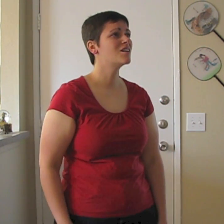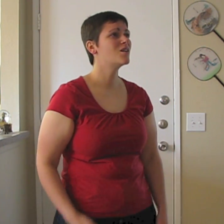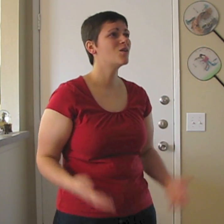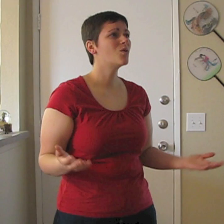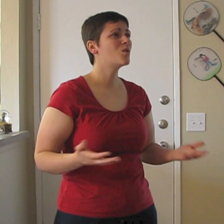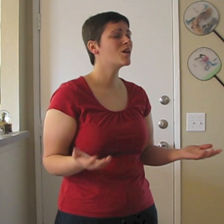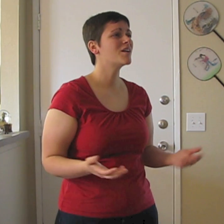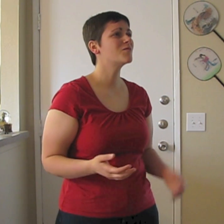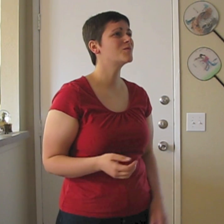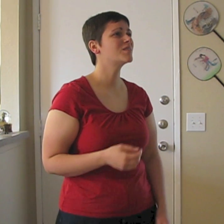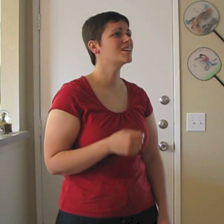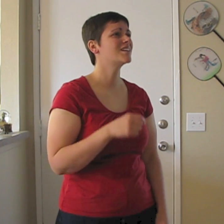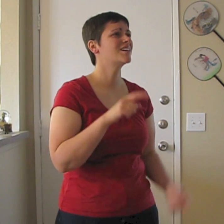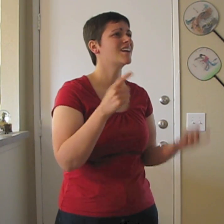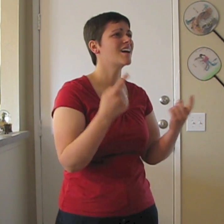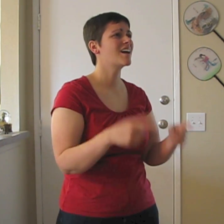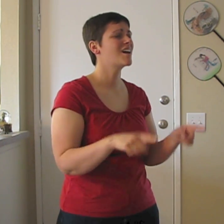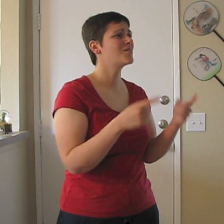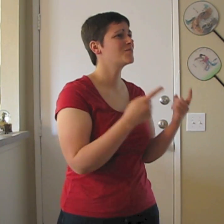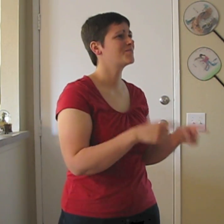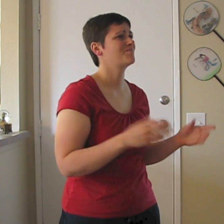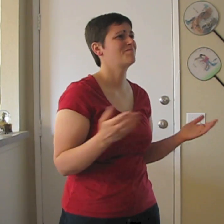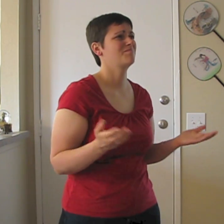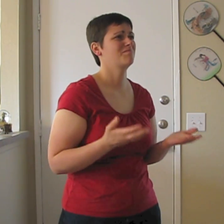Daddy, Daddy, what have we seen